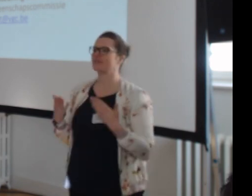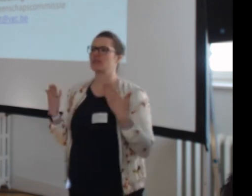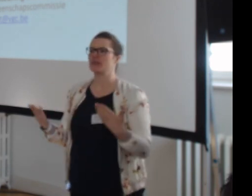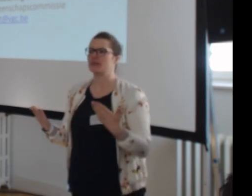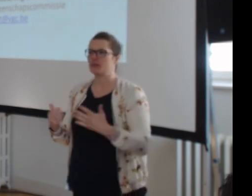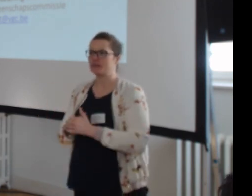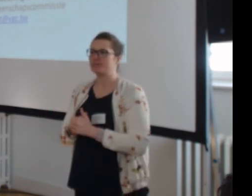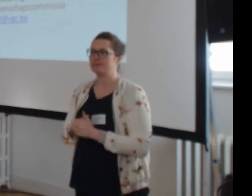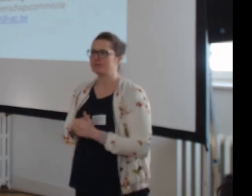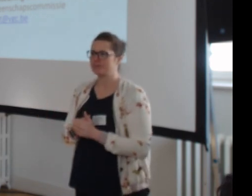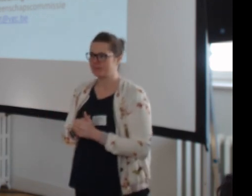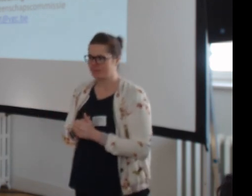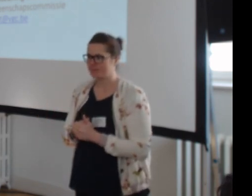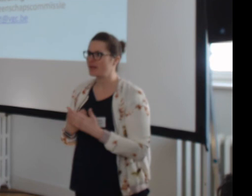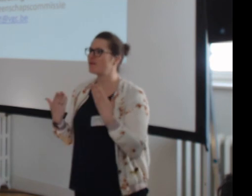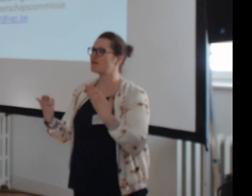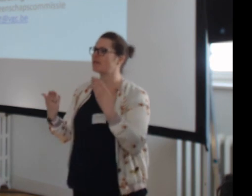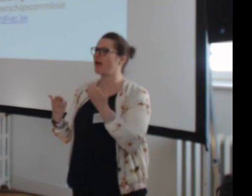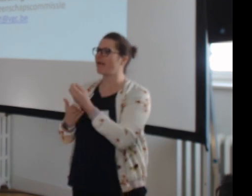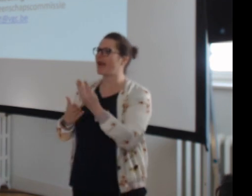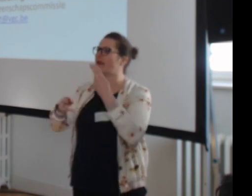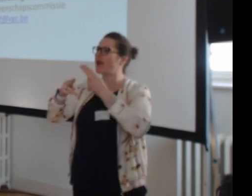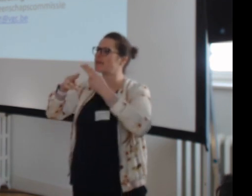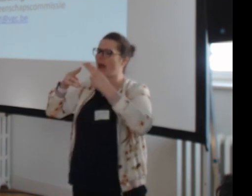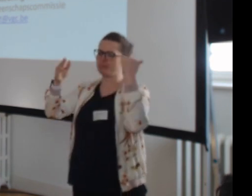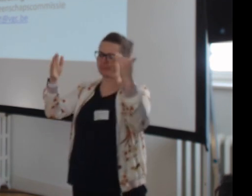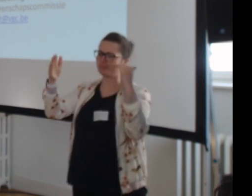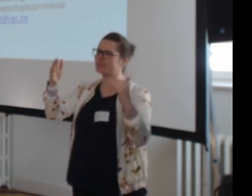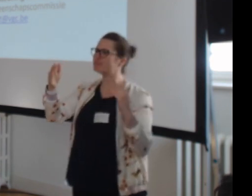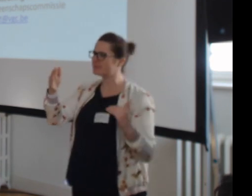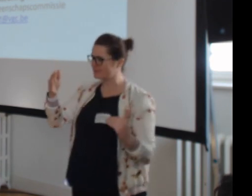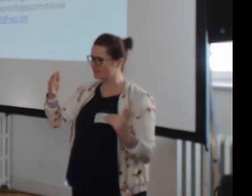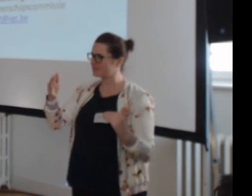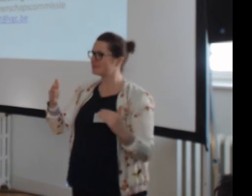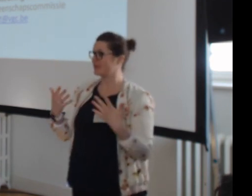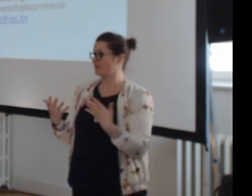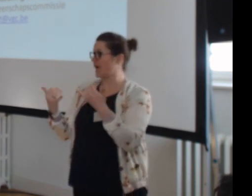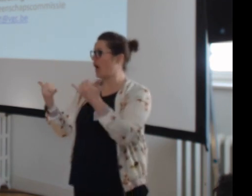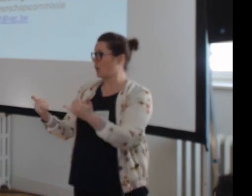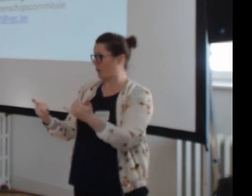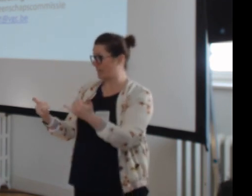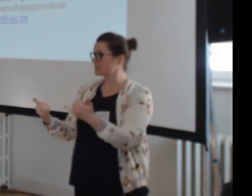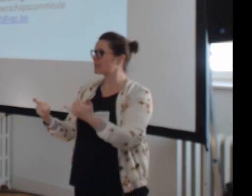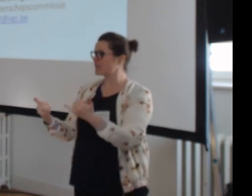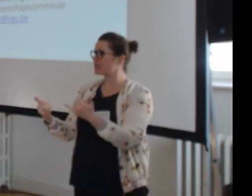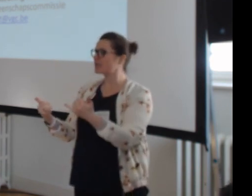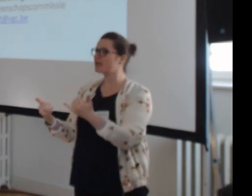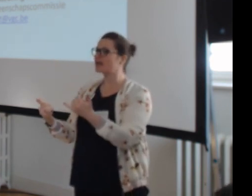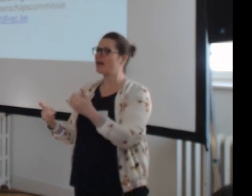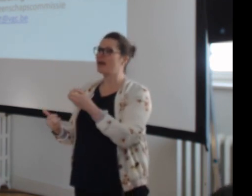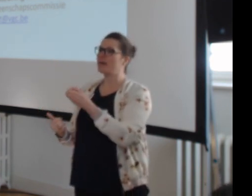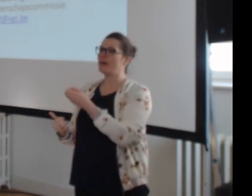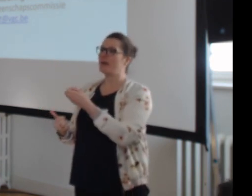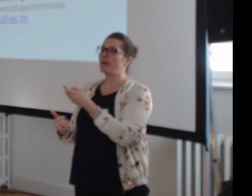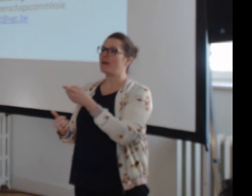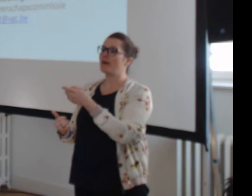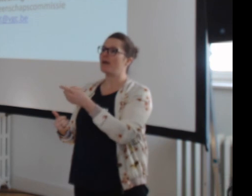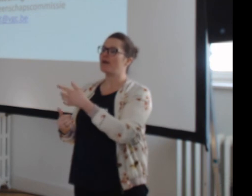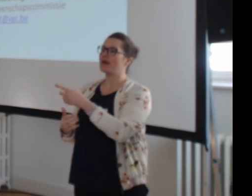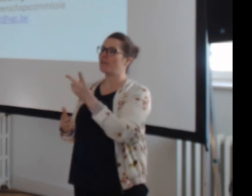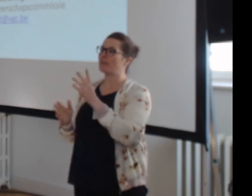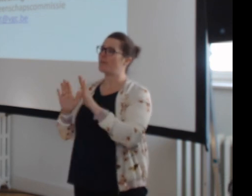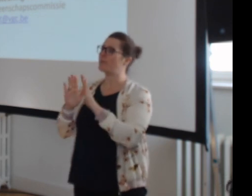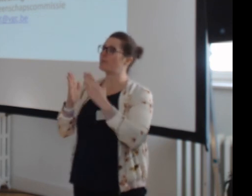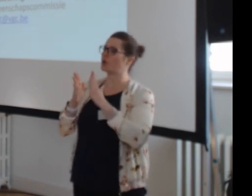So, we heard some names today, and we are together with some librarians from public libraries and librarians